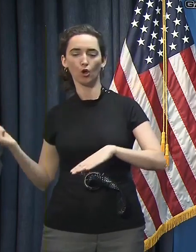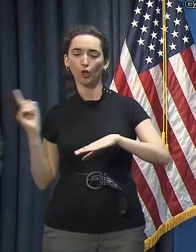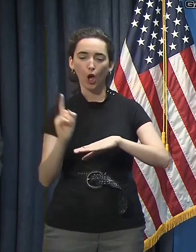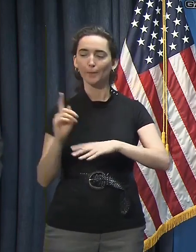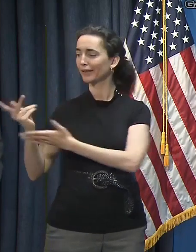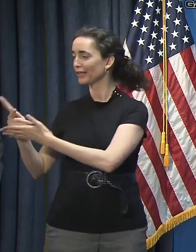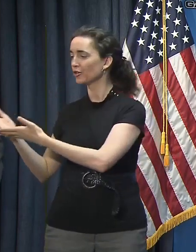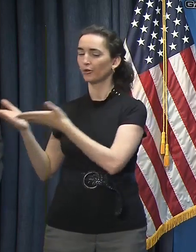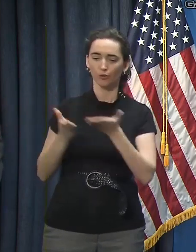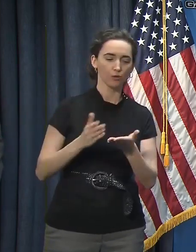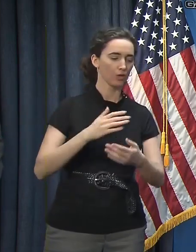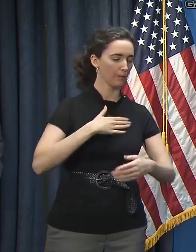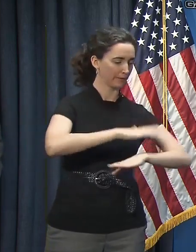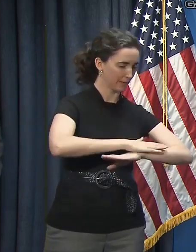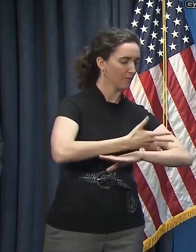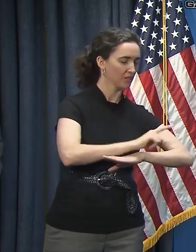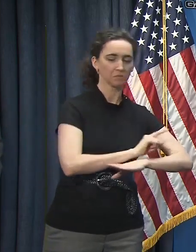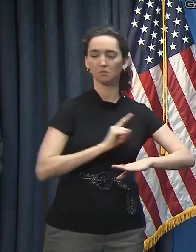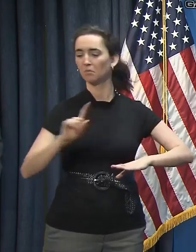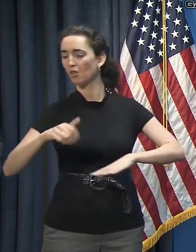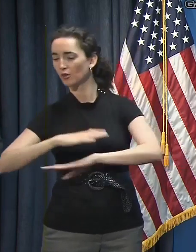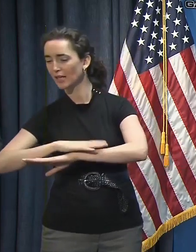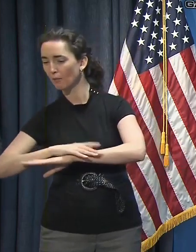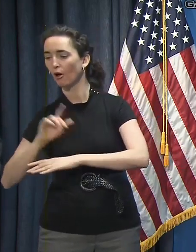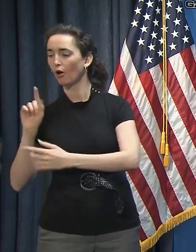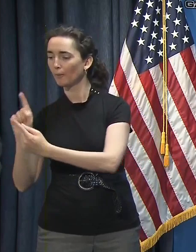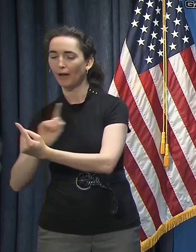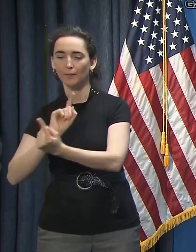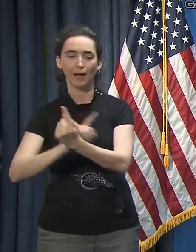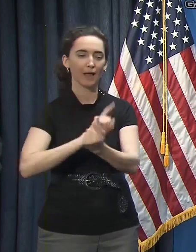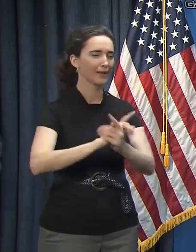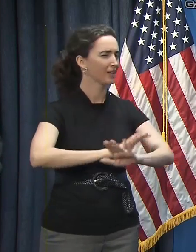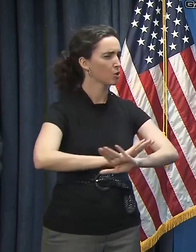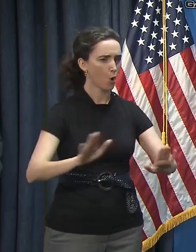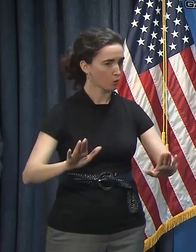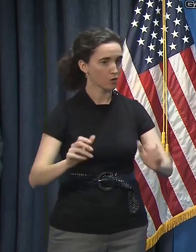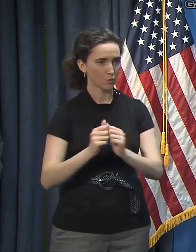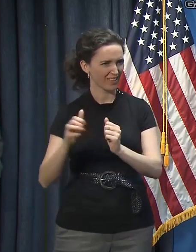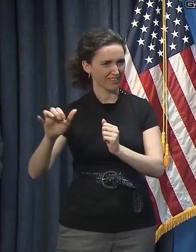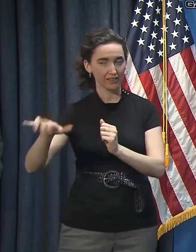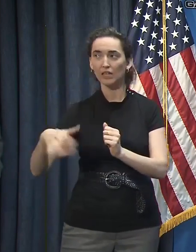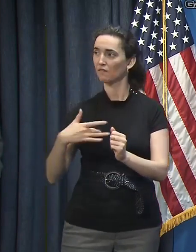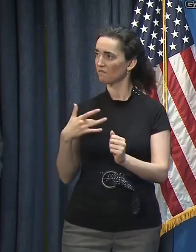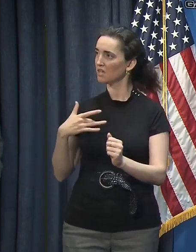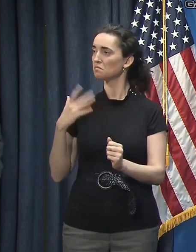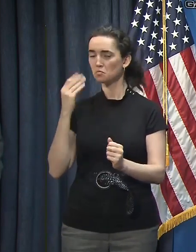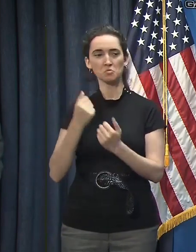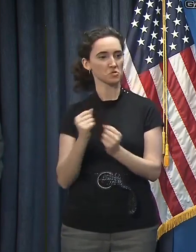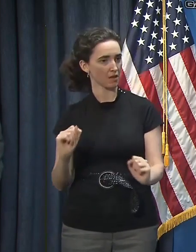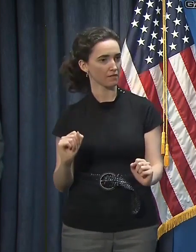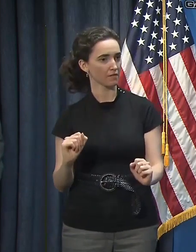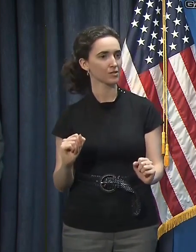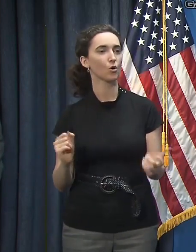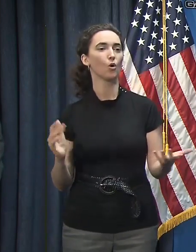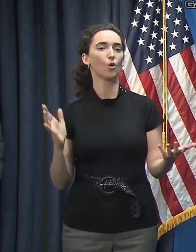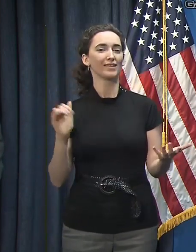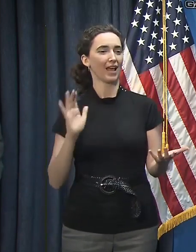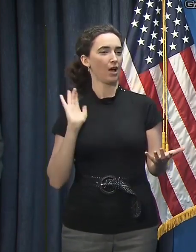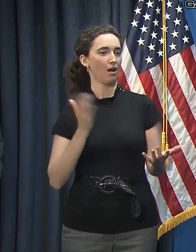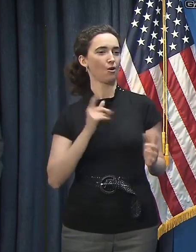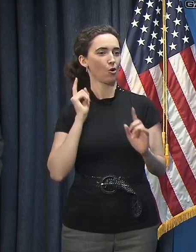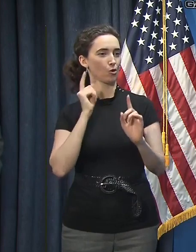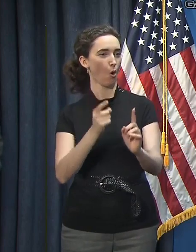going from one table to the other and contacting different individuals. So that's what we were trying to do. That's one